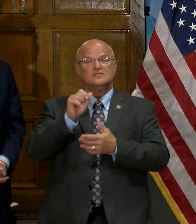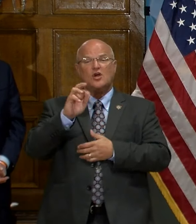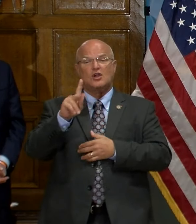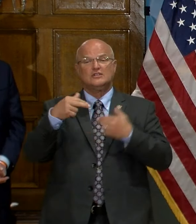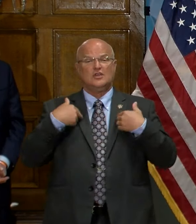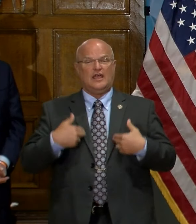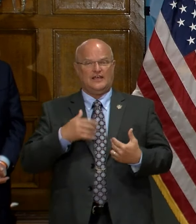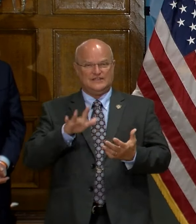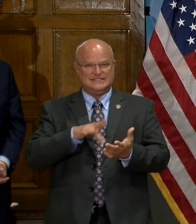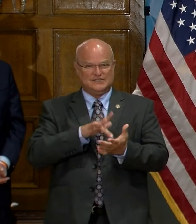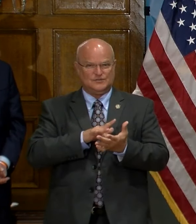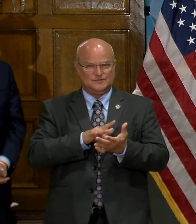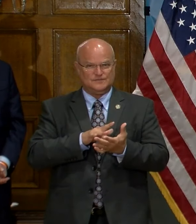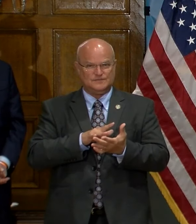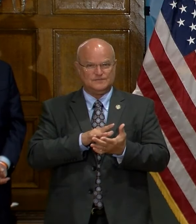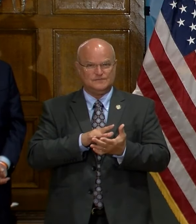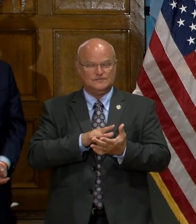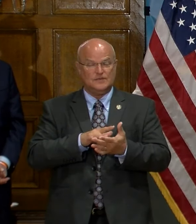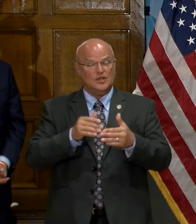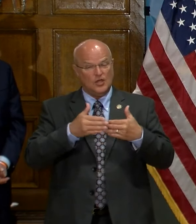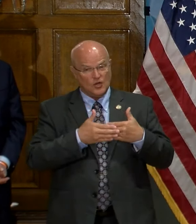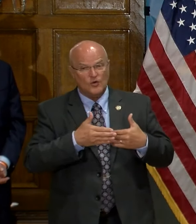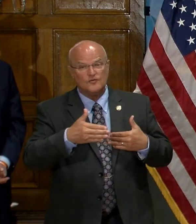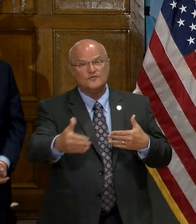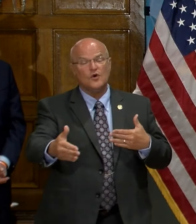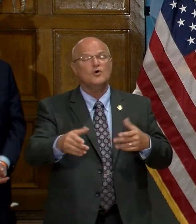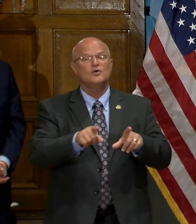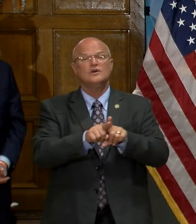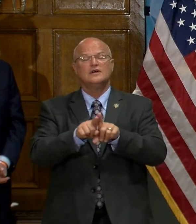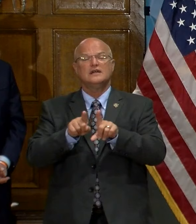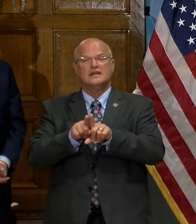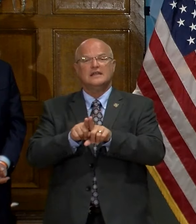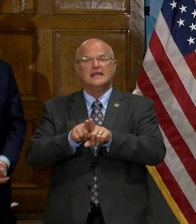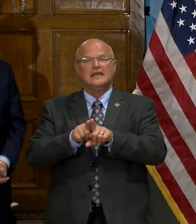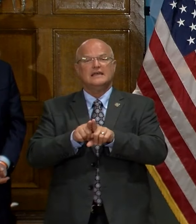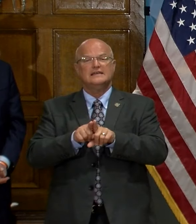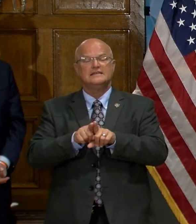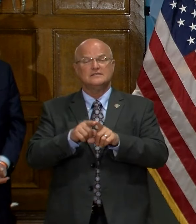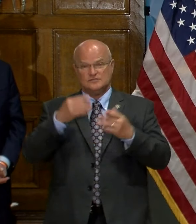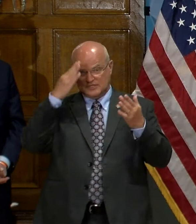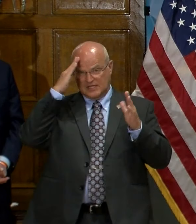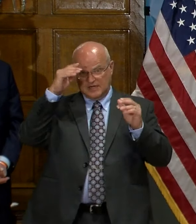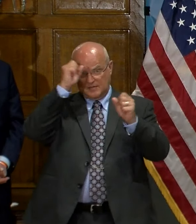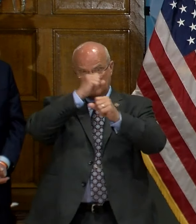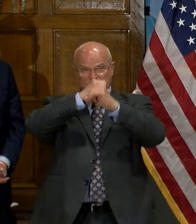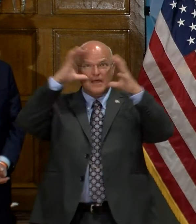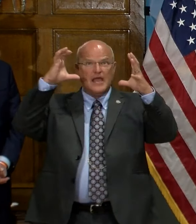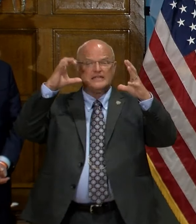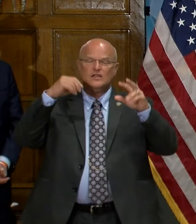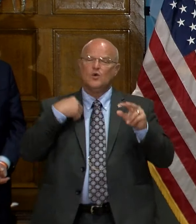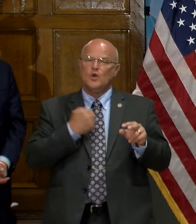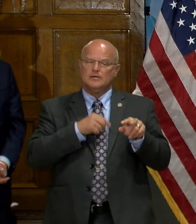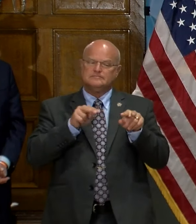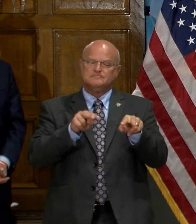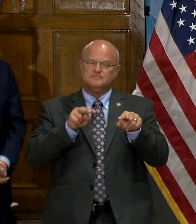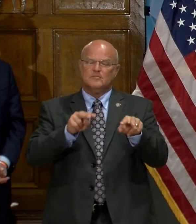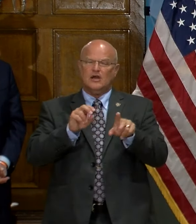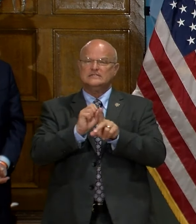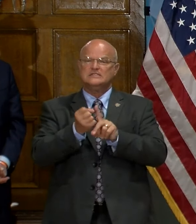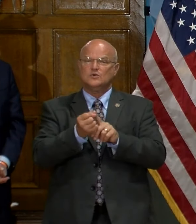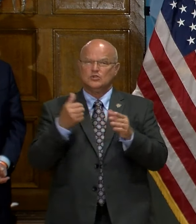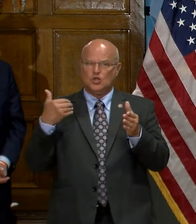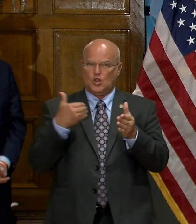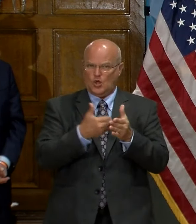Health Center. Going forward, as you all can imagine, we will be monitoring this situation very,